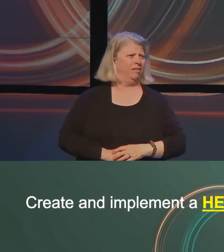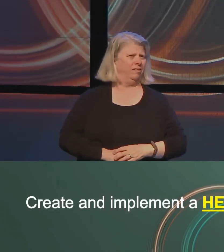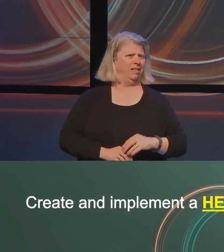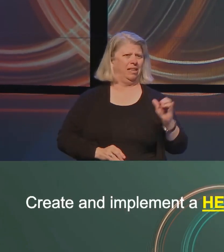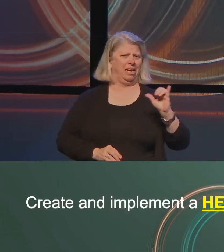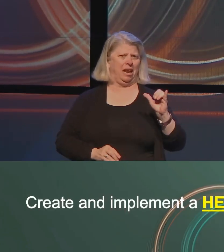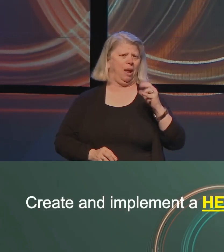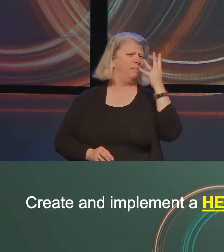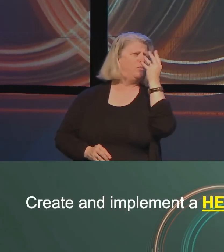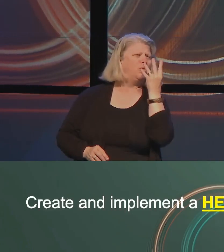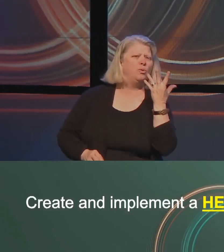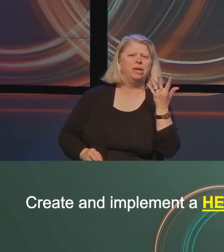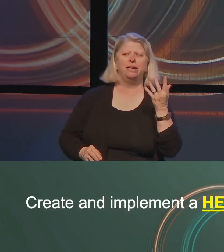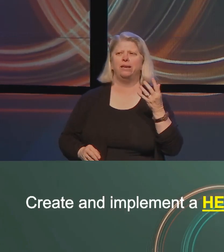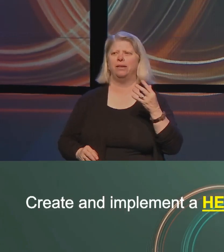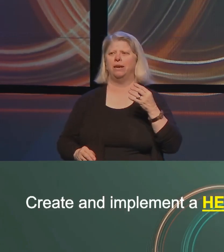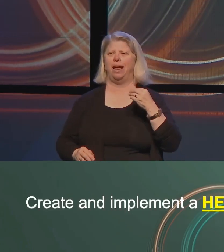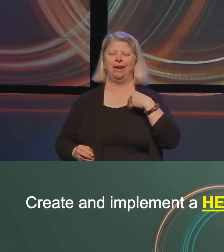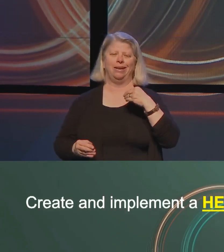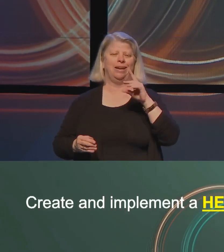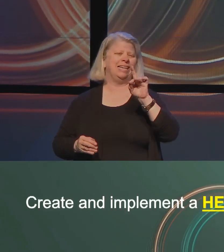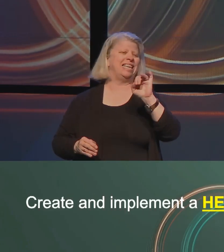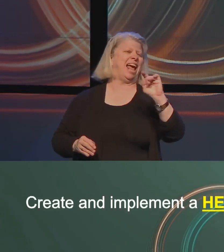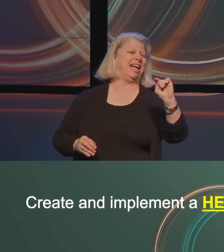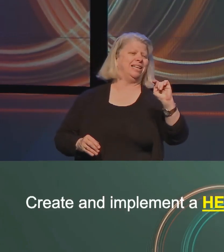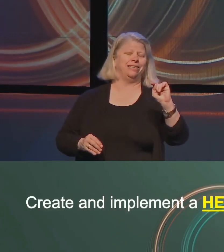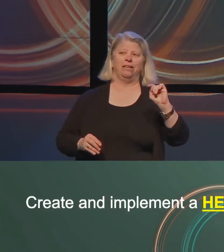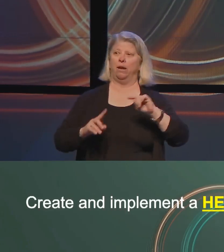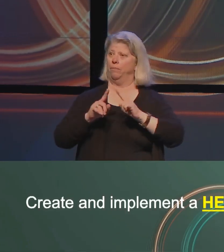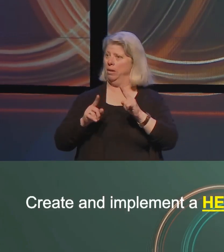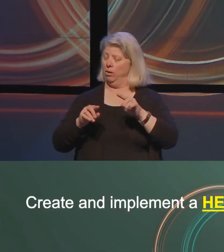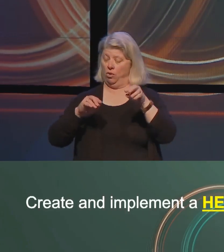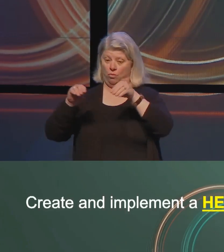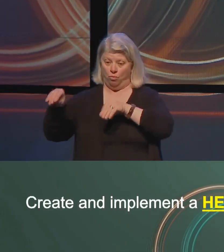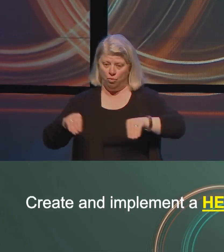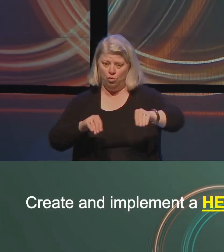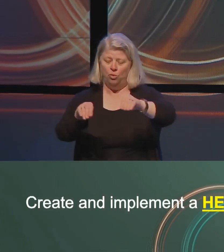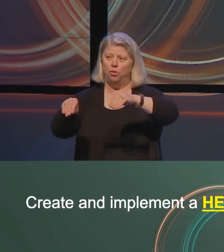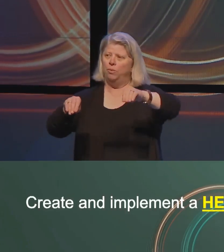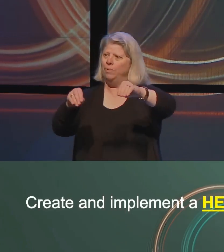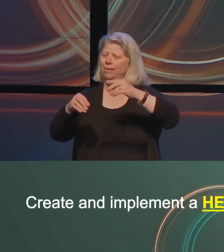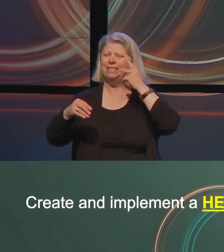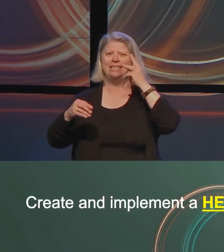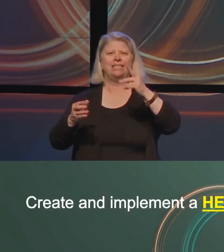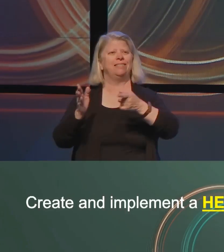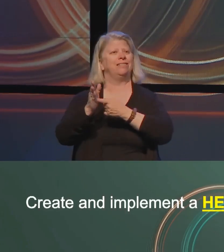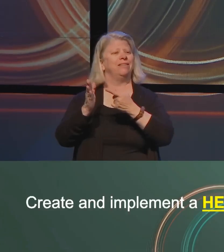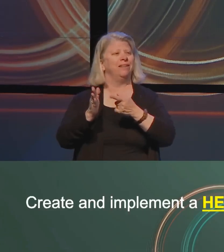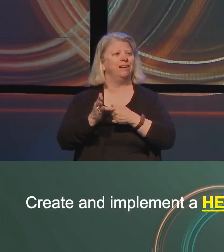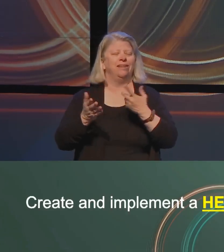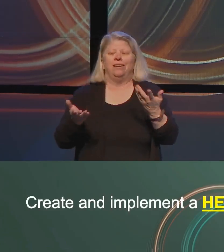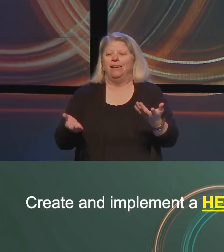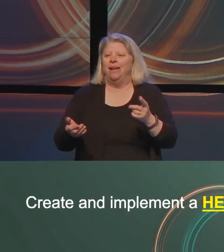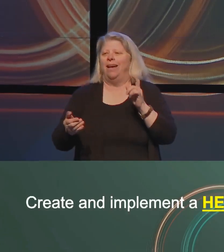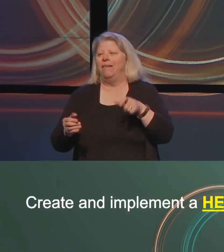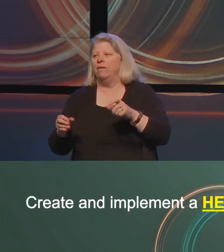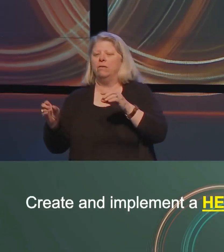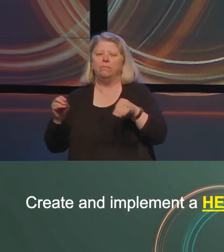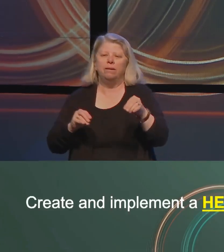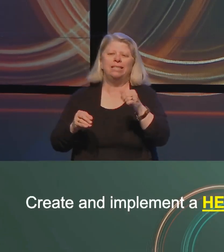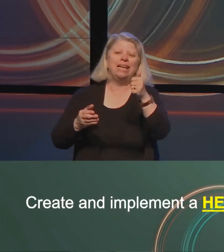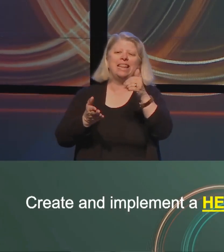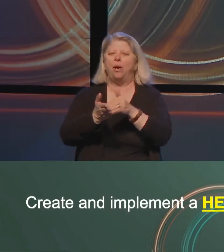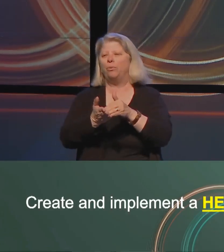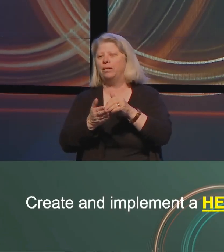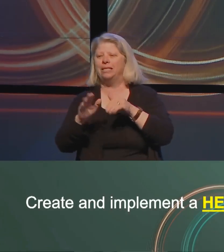Like beauty and dieting, right? But how do I take movement, right? And you see this sometimes, it's like, I gotta get a Fitbit and I gotta get my